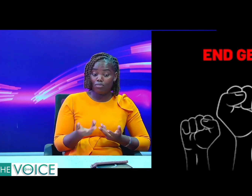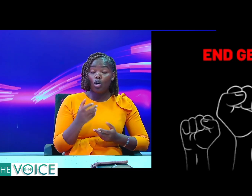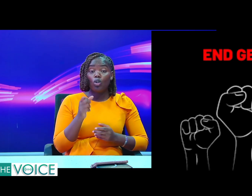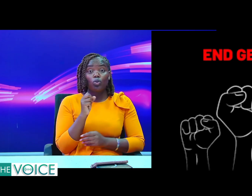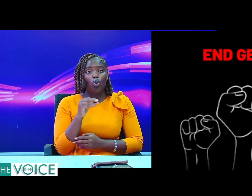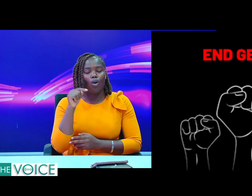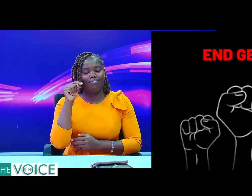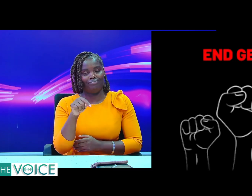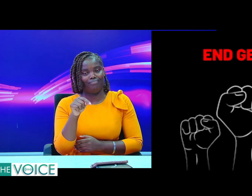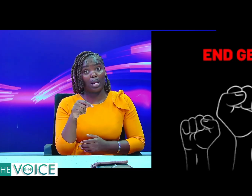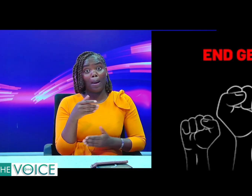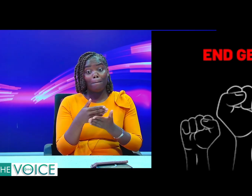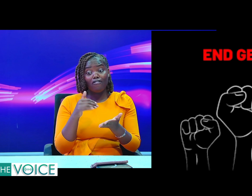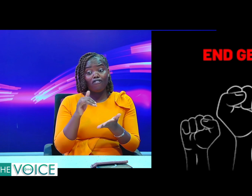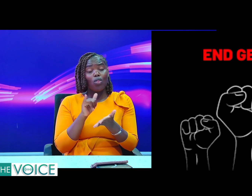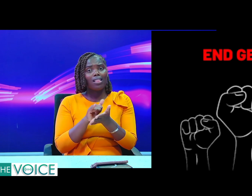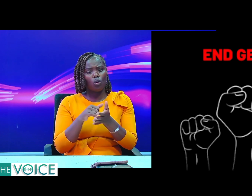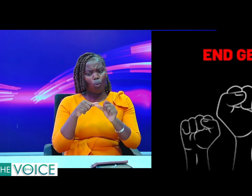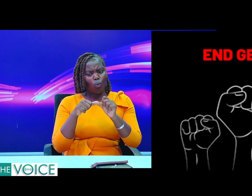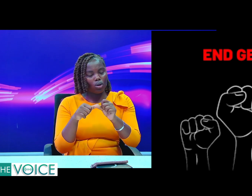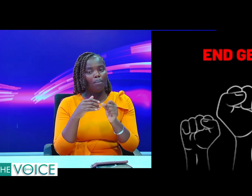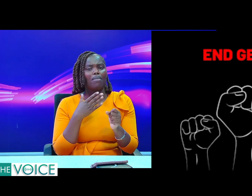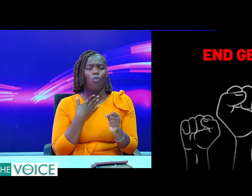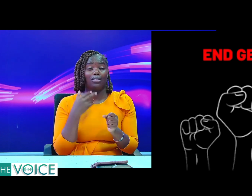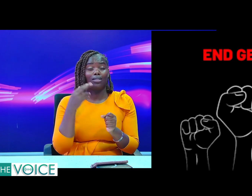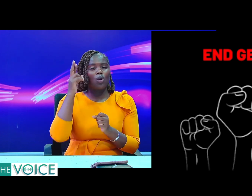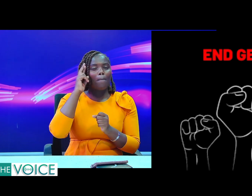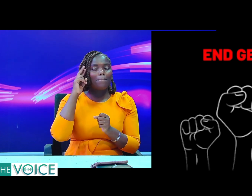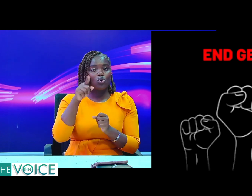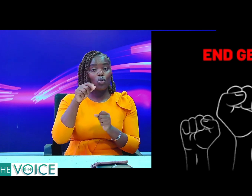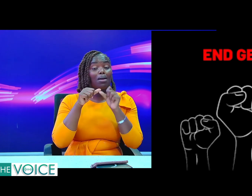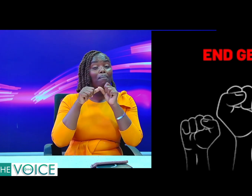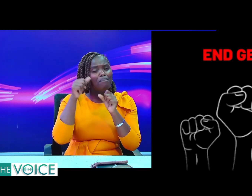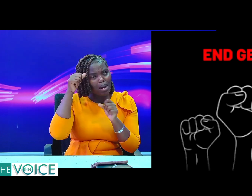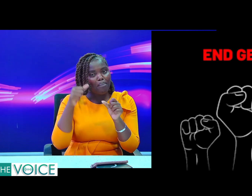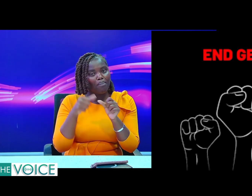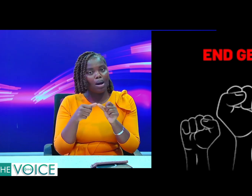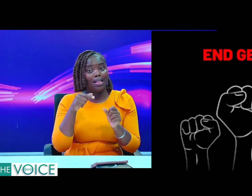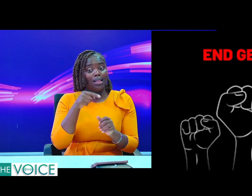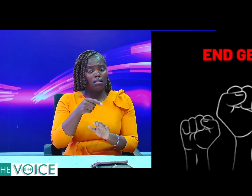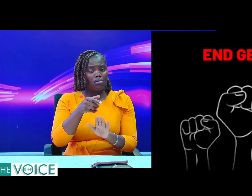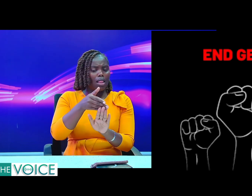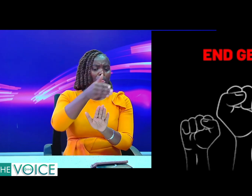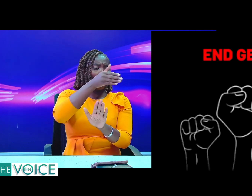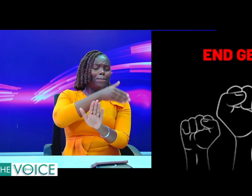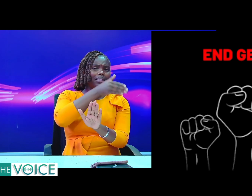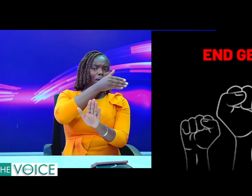and facing harassment in this situation. And before we continue, I also want you to remember